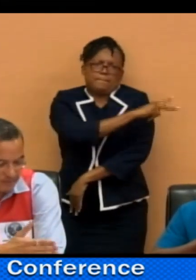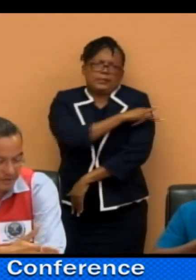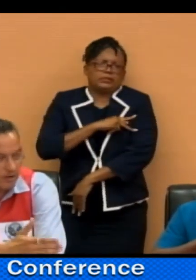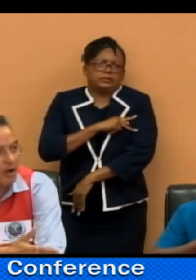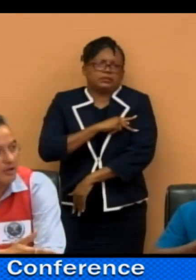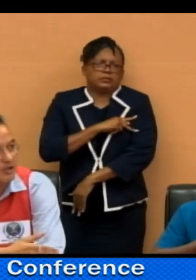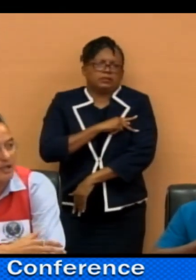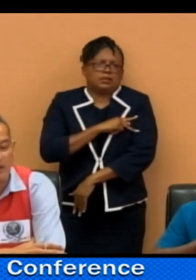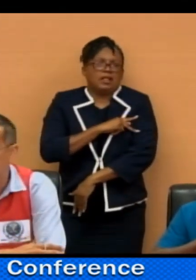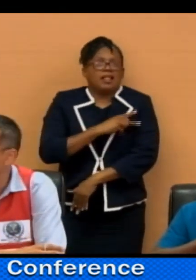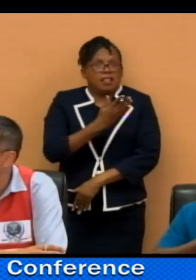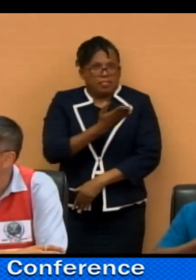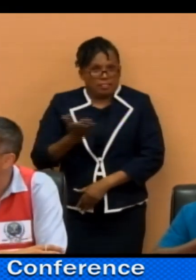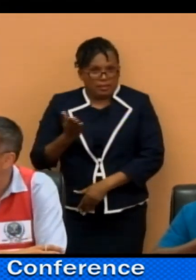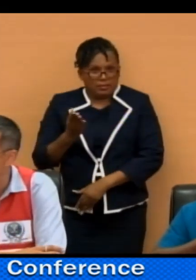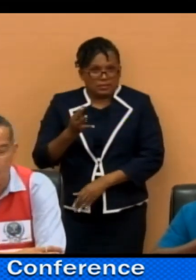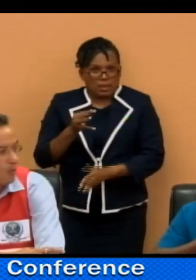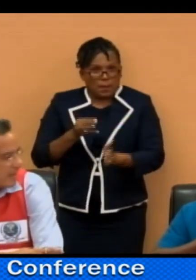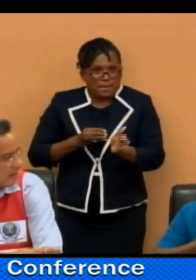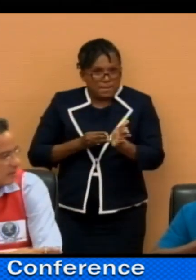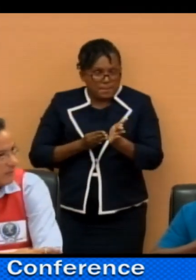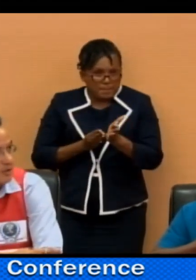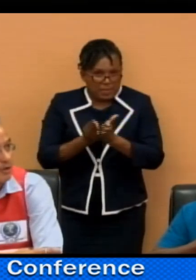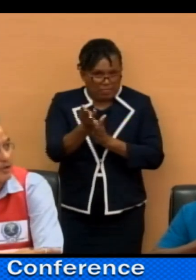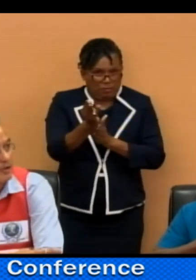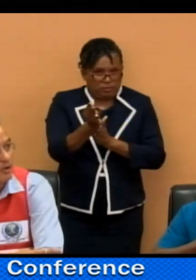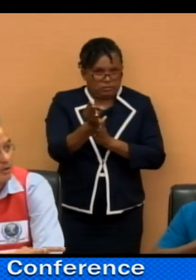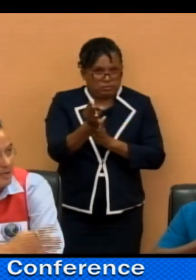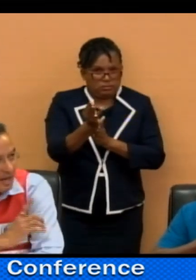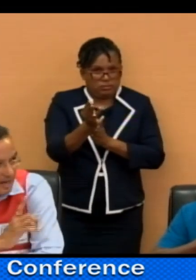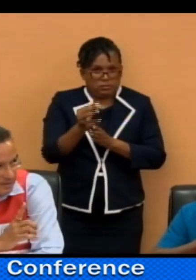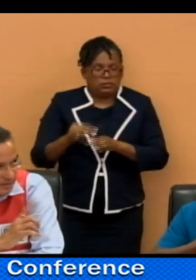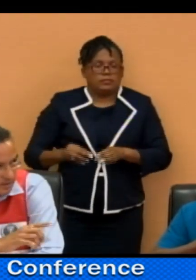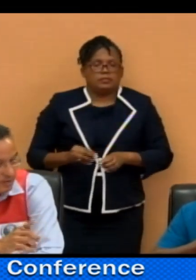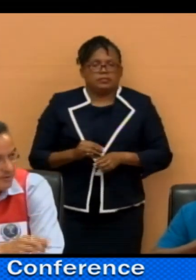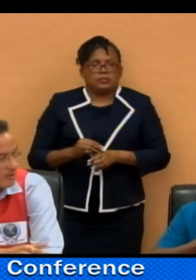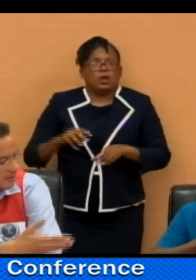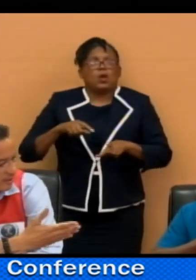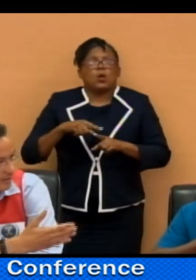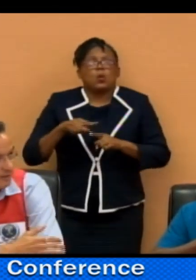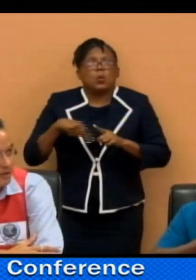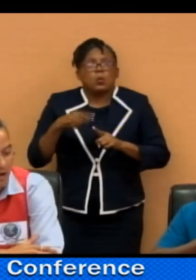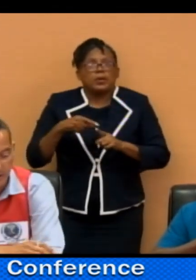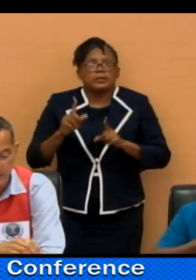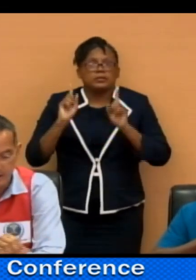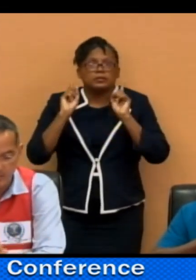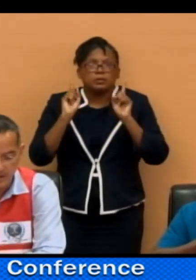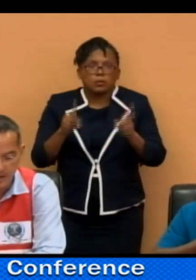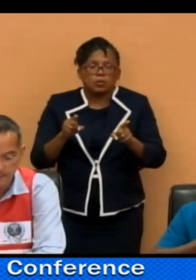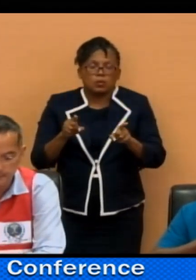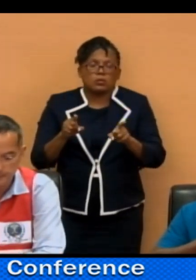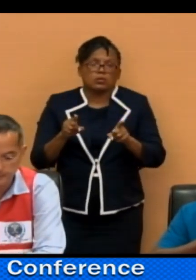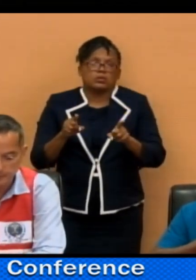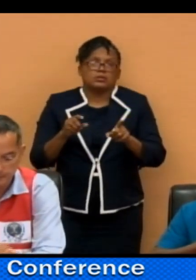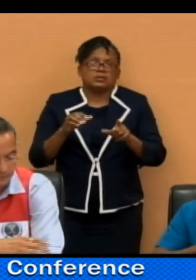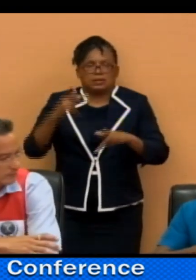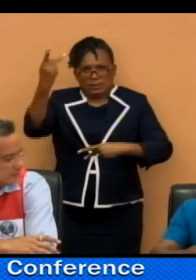a methodology in terms of who and when an individual does go to an isolation facility. I'll let the doctors explain that.